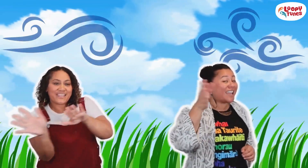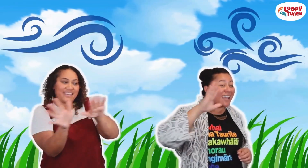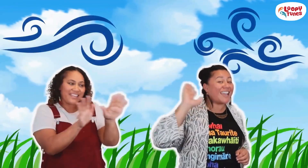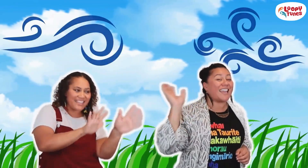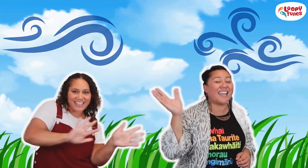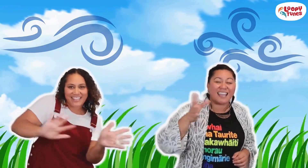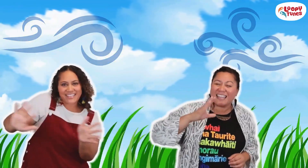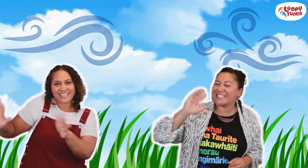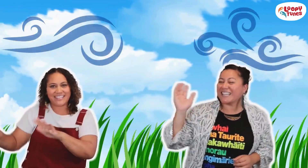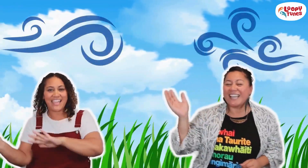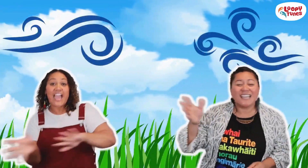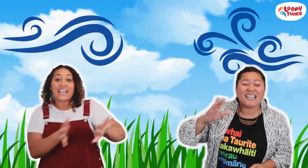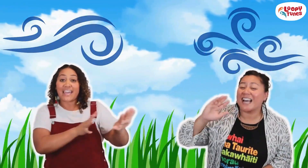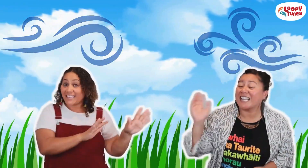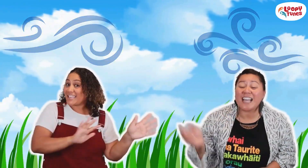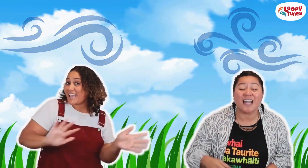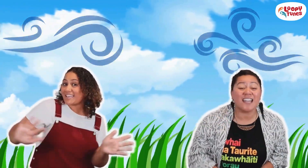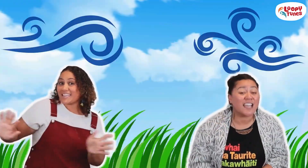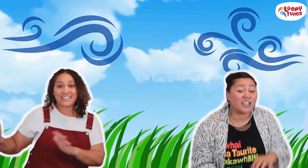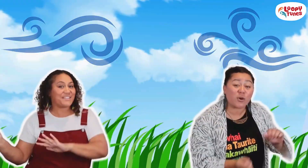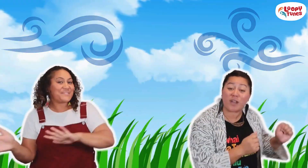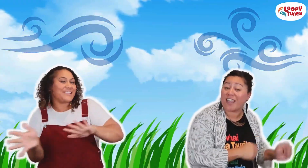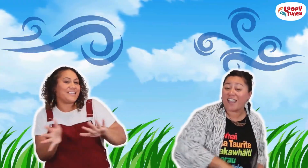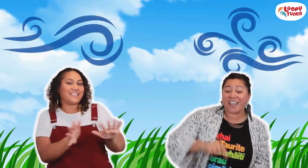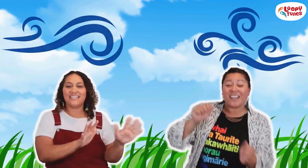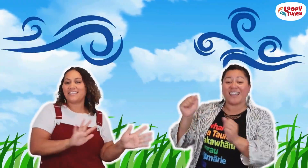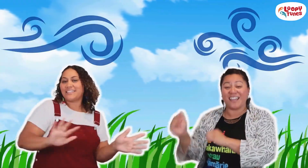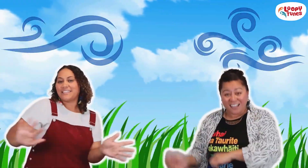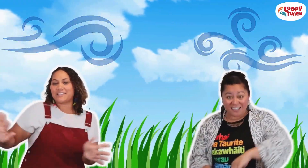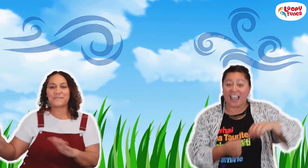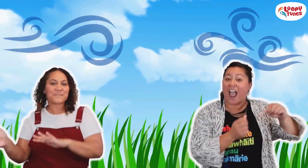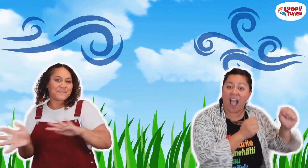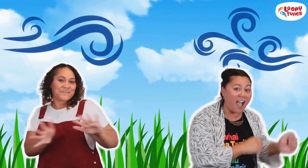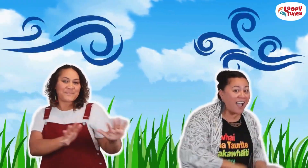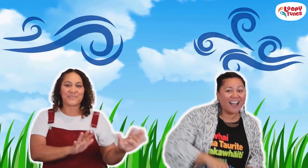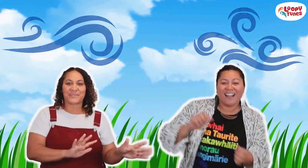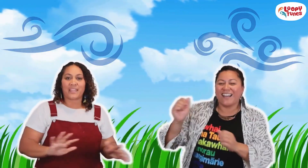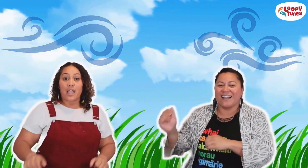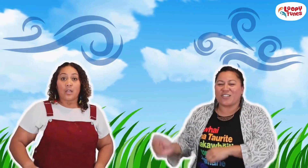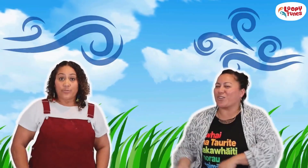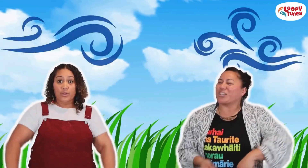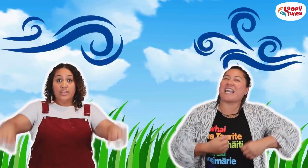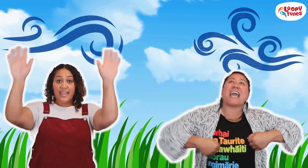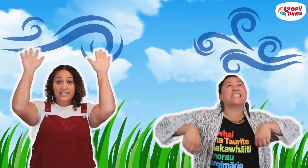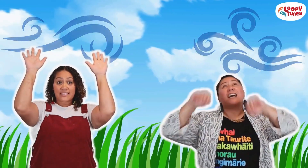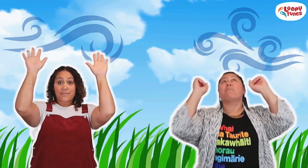in the wind. Kani kani in the wind.